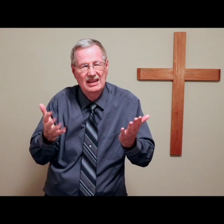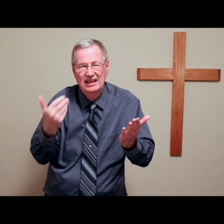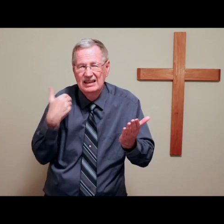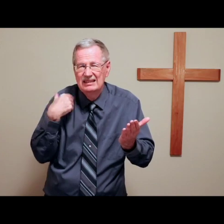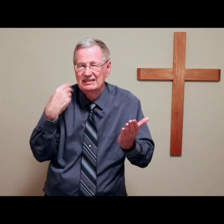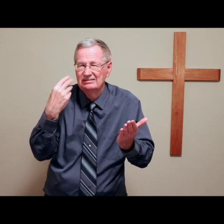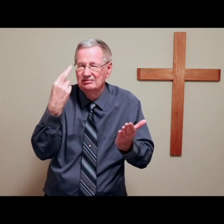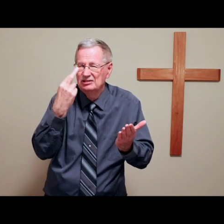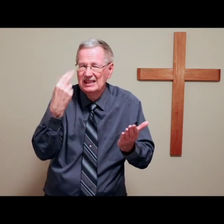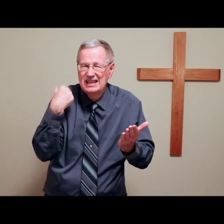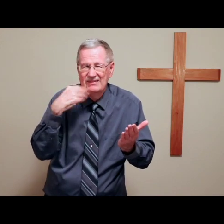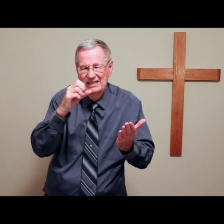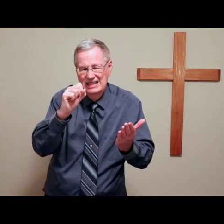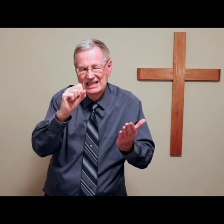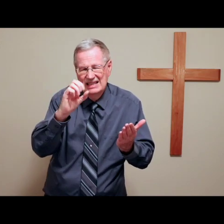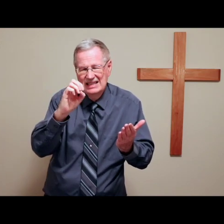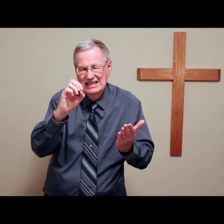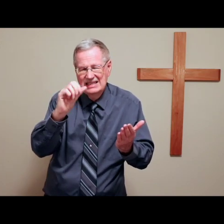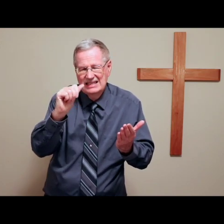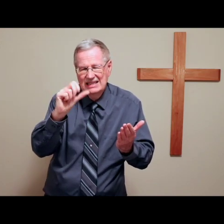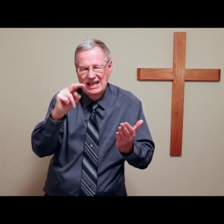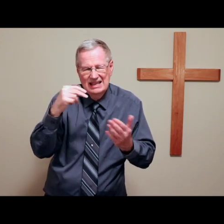To everything, there is a season,